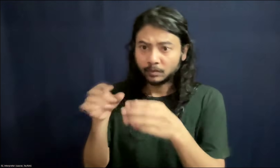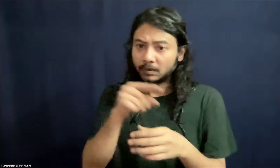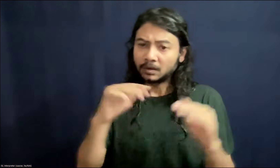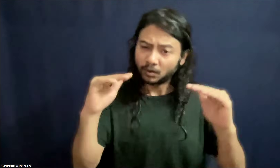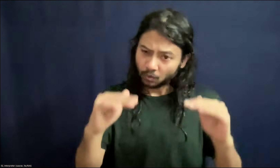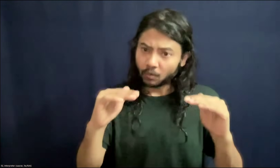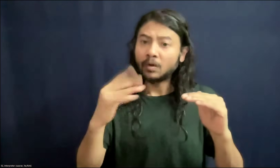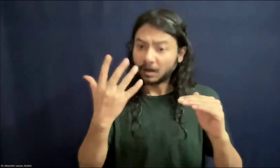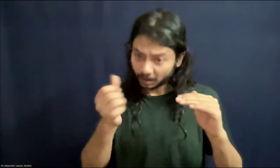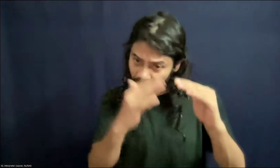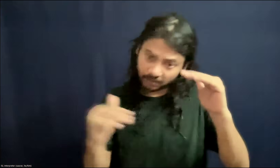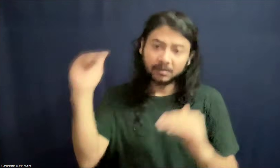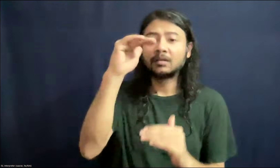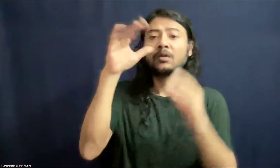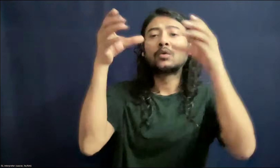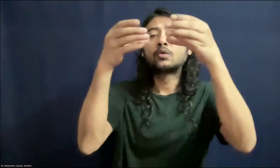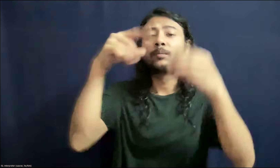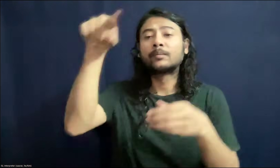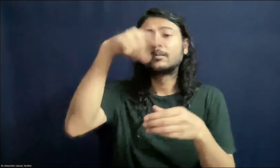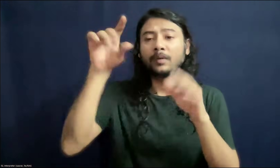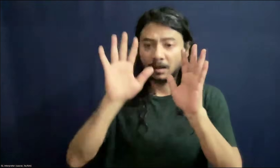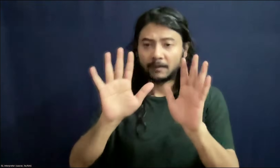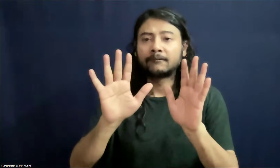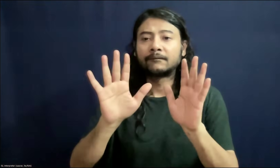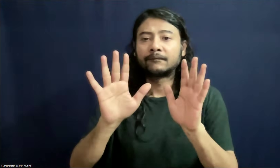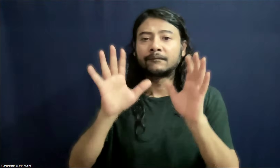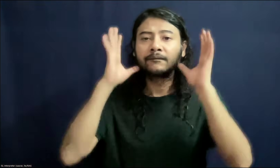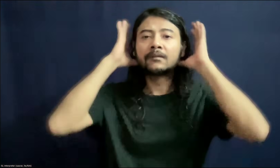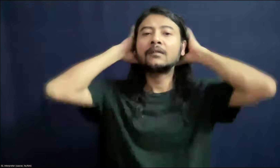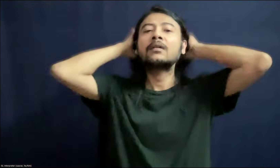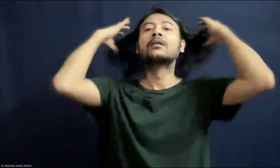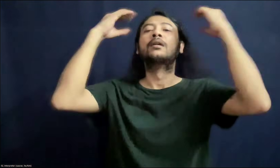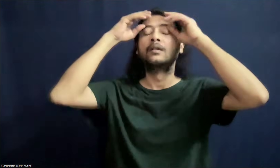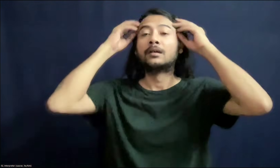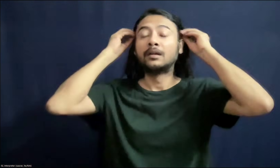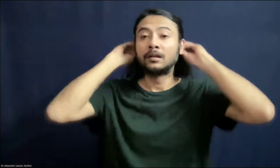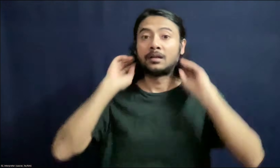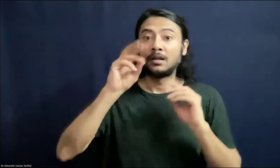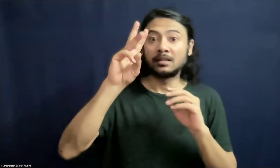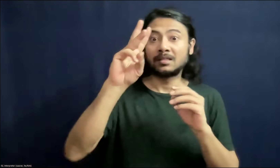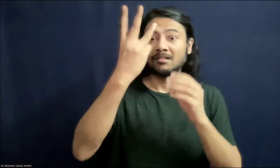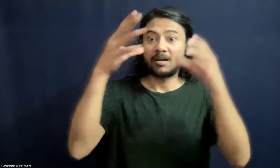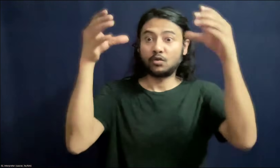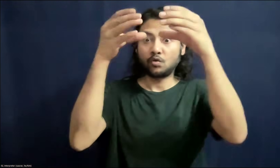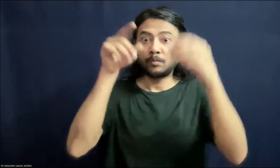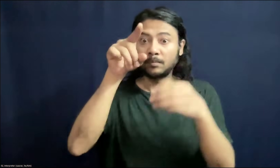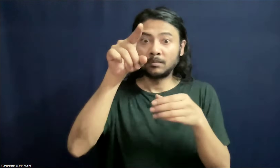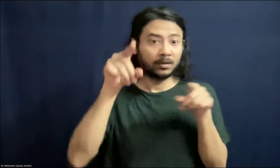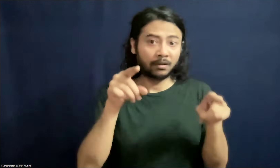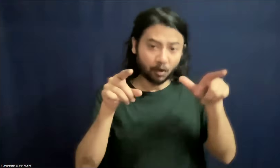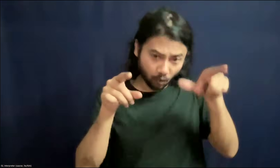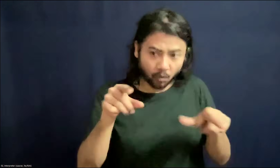learned that there are two type of people, but there is a third person who is superior than both these kind of